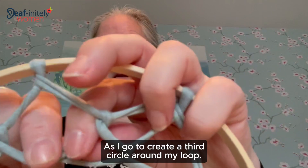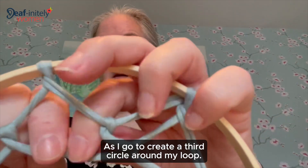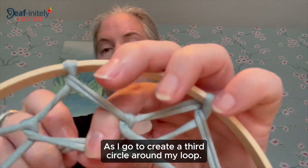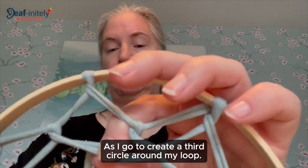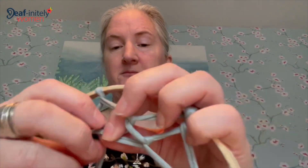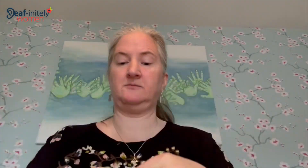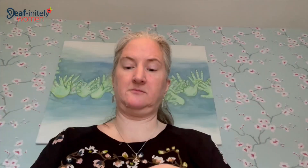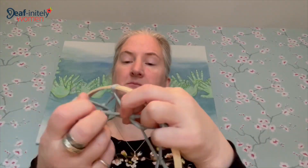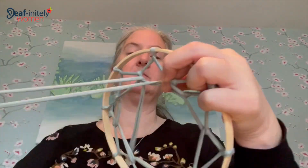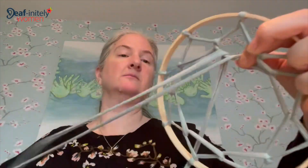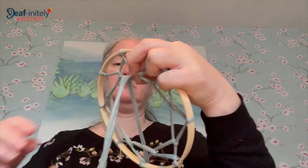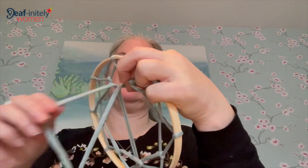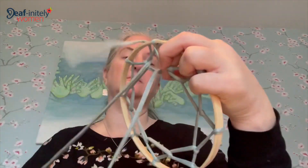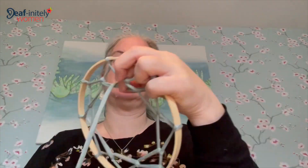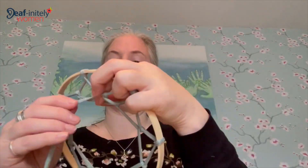loop.